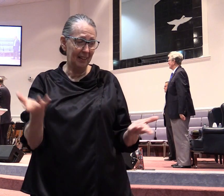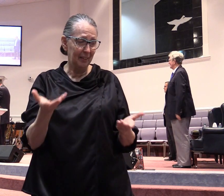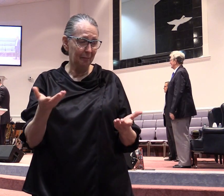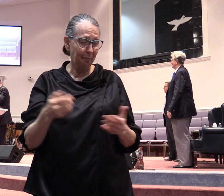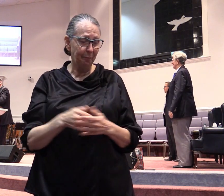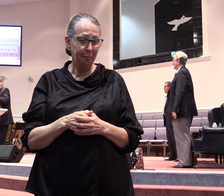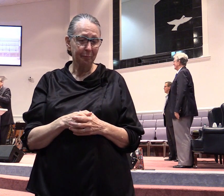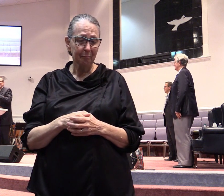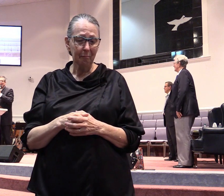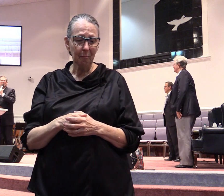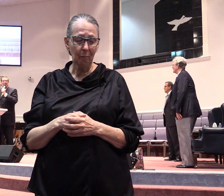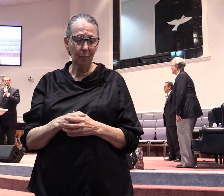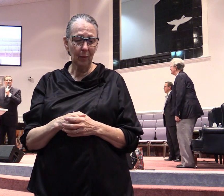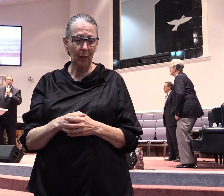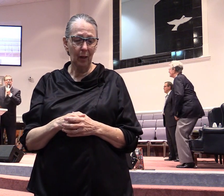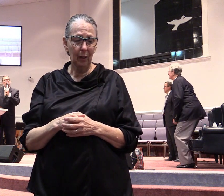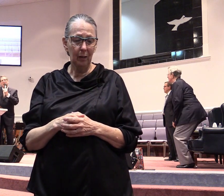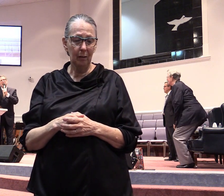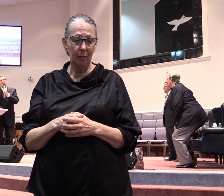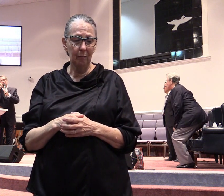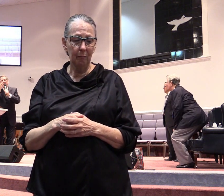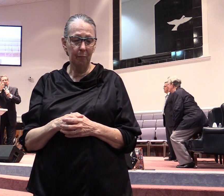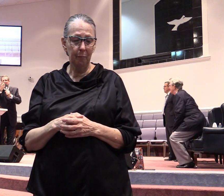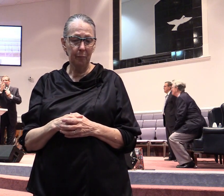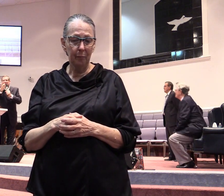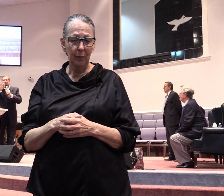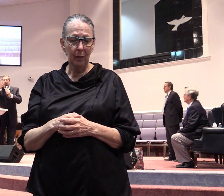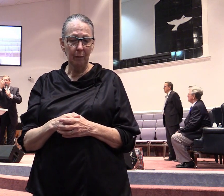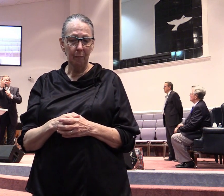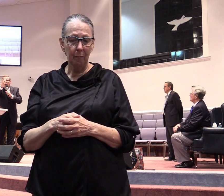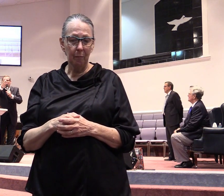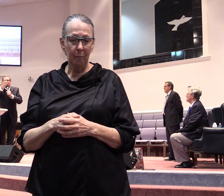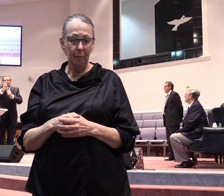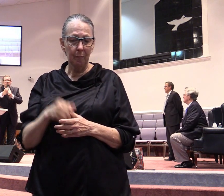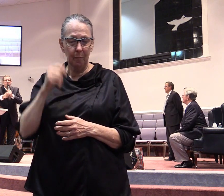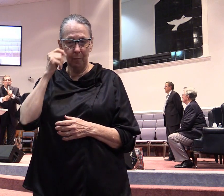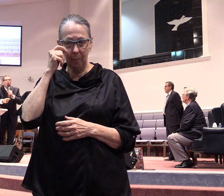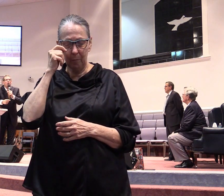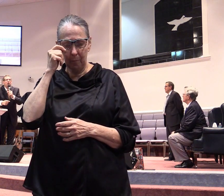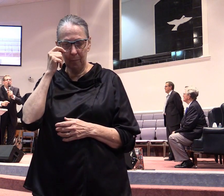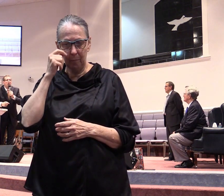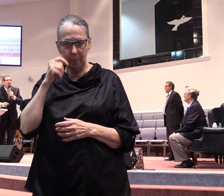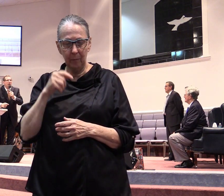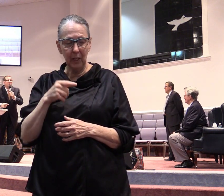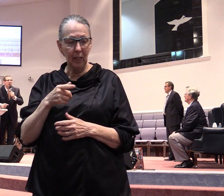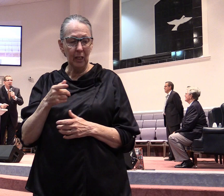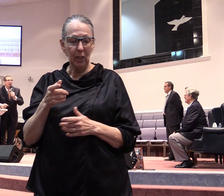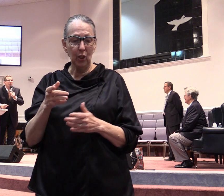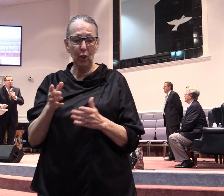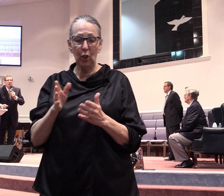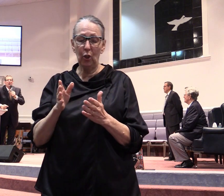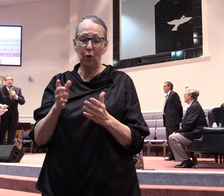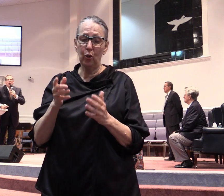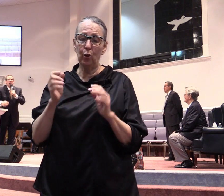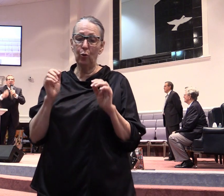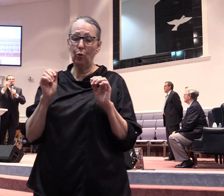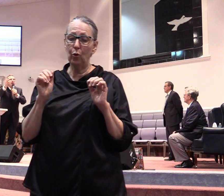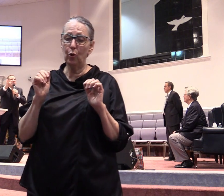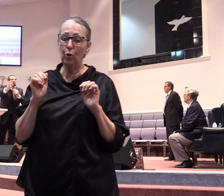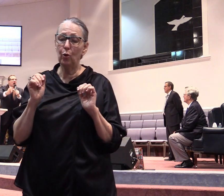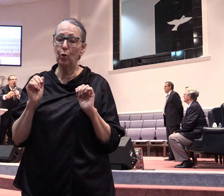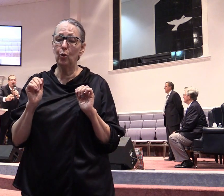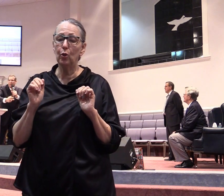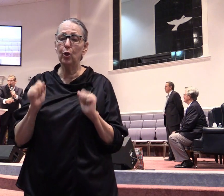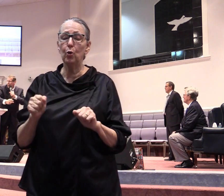this. He said, you can either bury it and call all your friends to mourn with you over it. You can